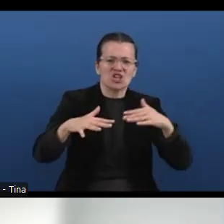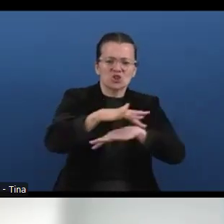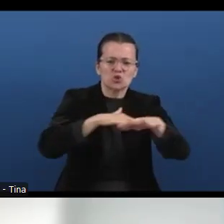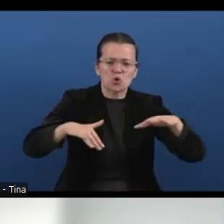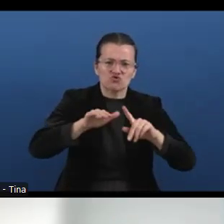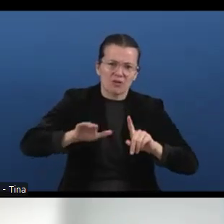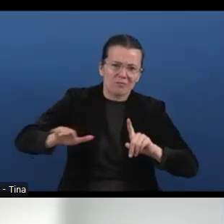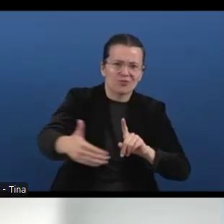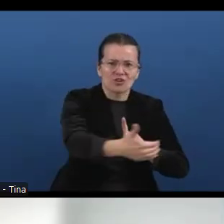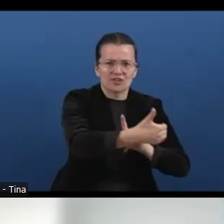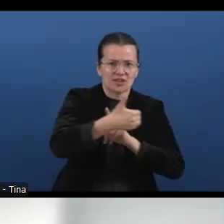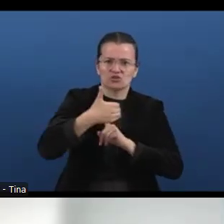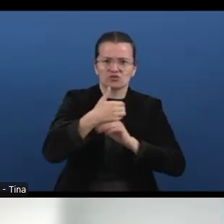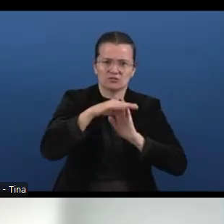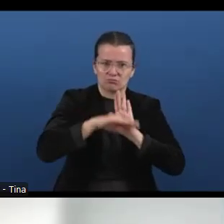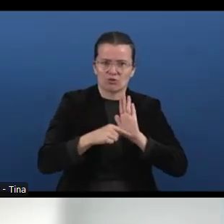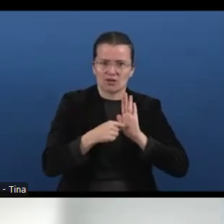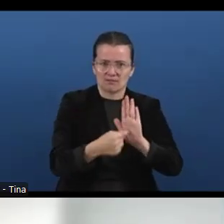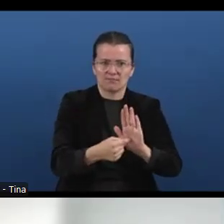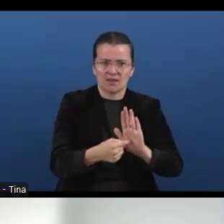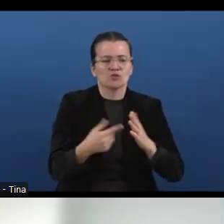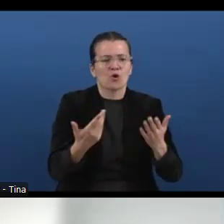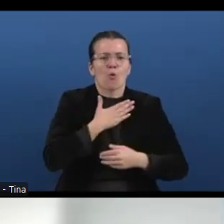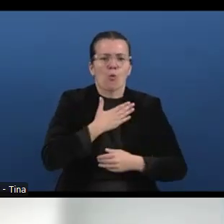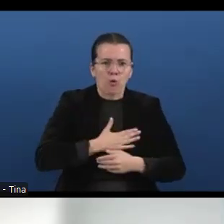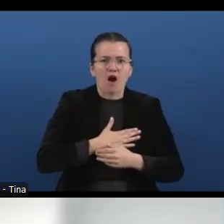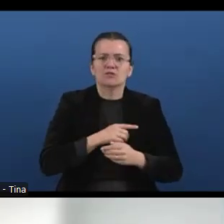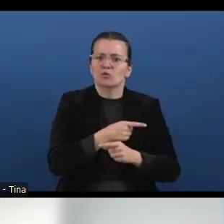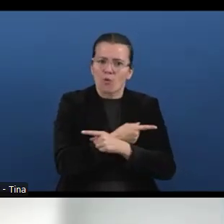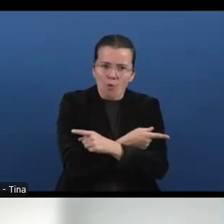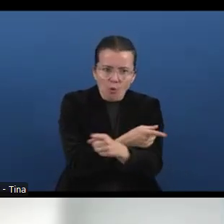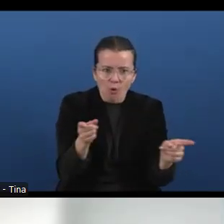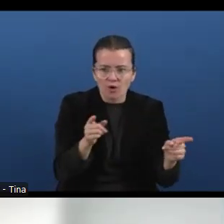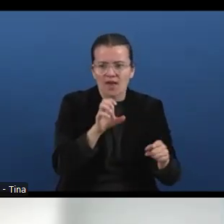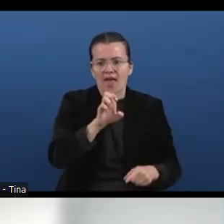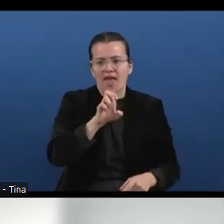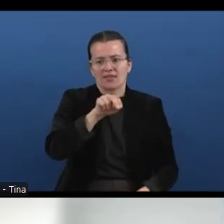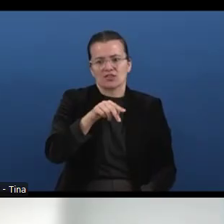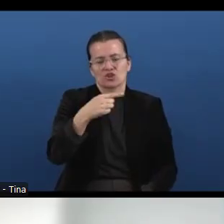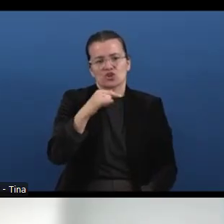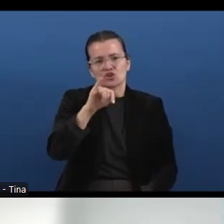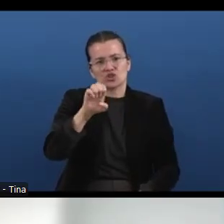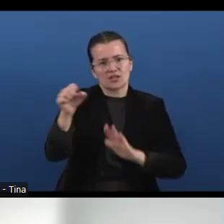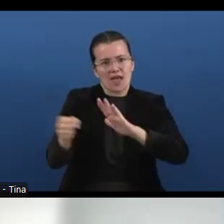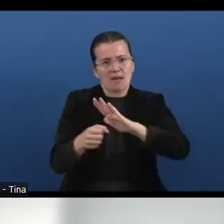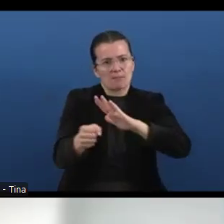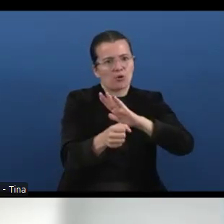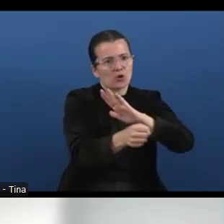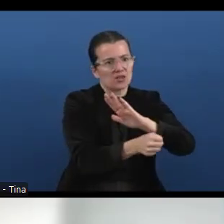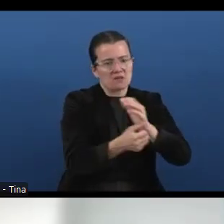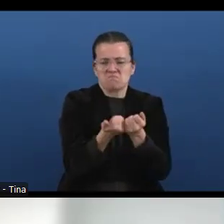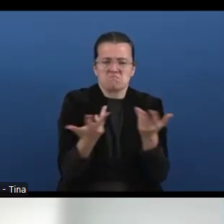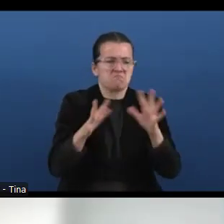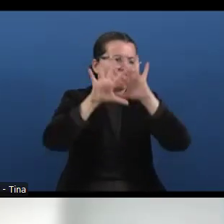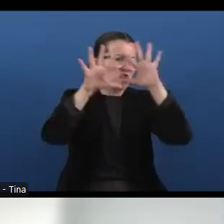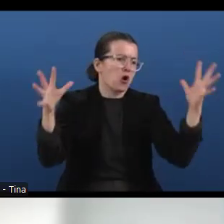minimum level of protection for all ENGIE employees, regardless of their location